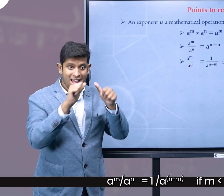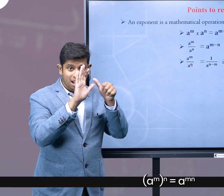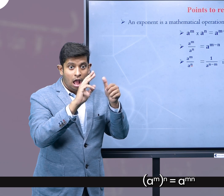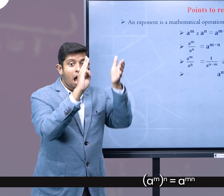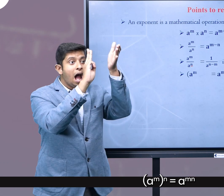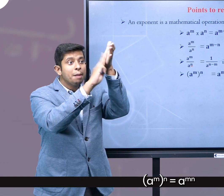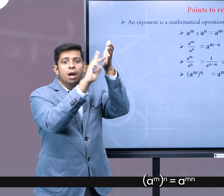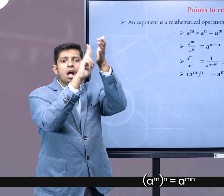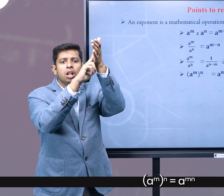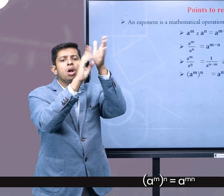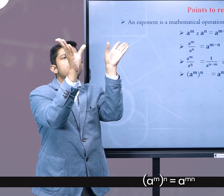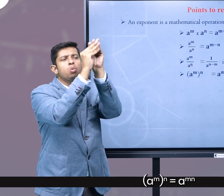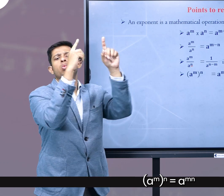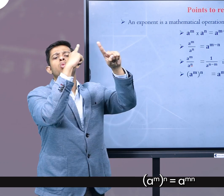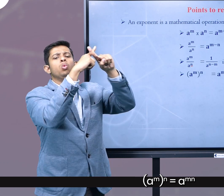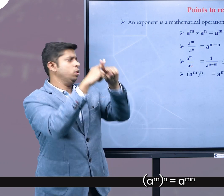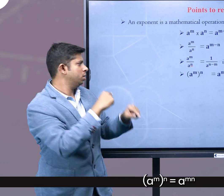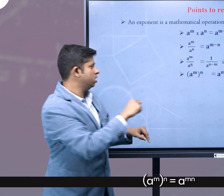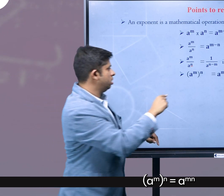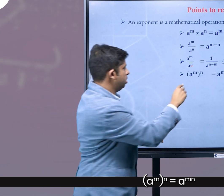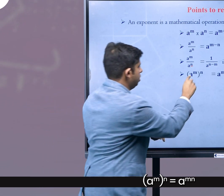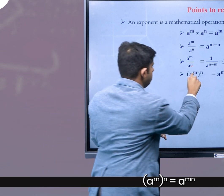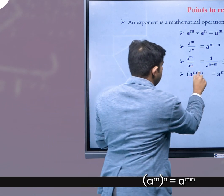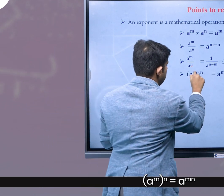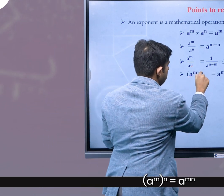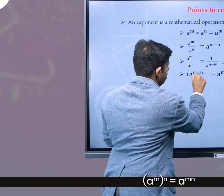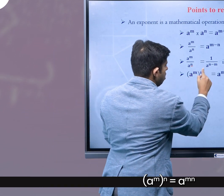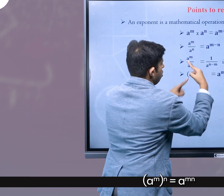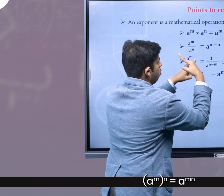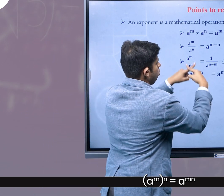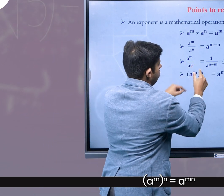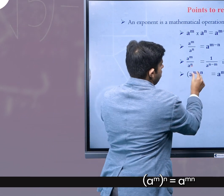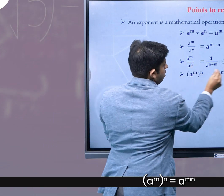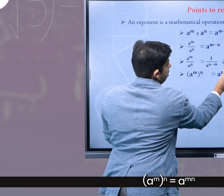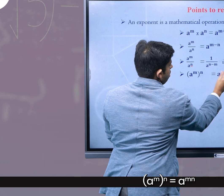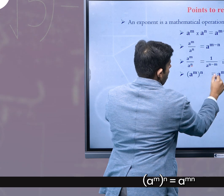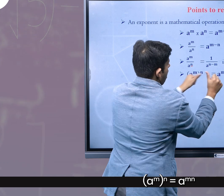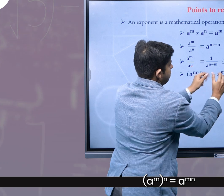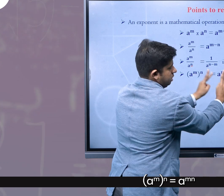A to the power of m whole to the power of n is equal to a to the power of mn.